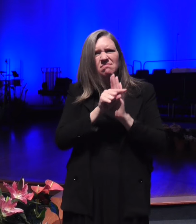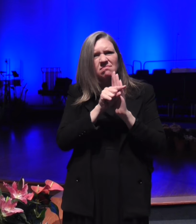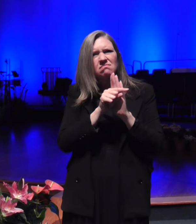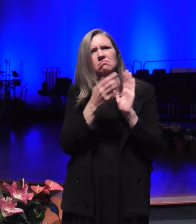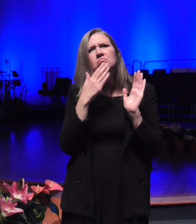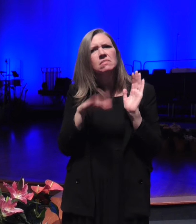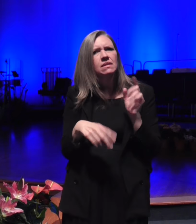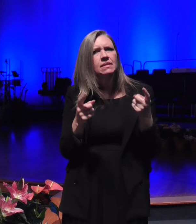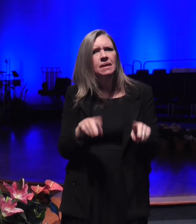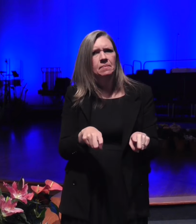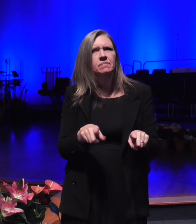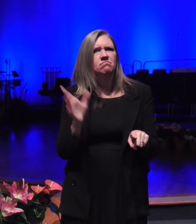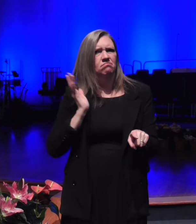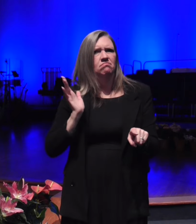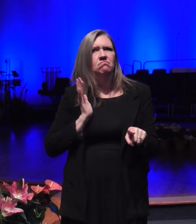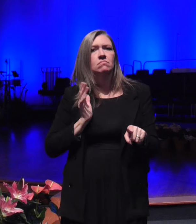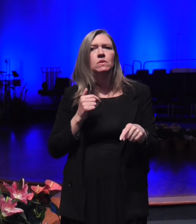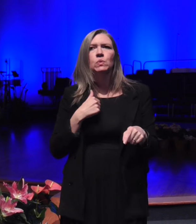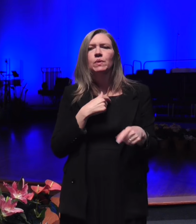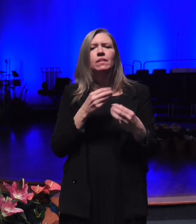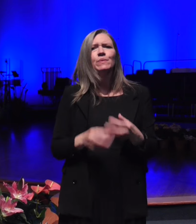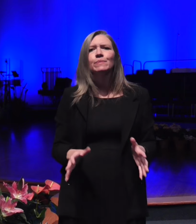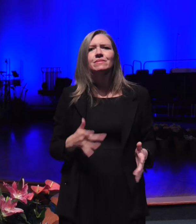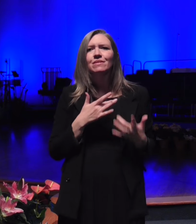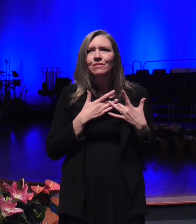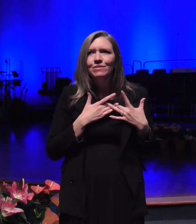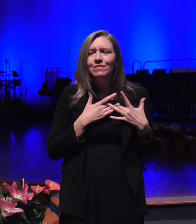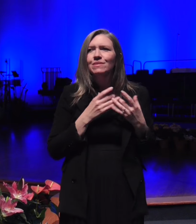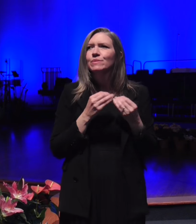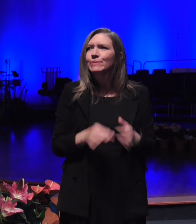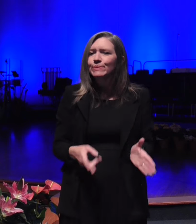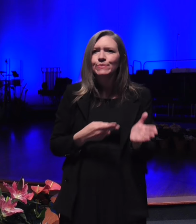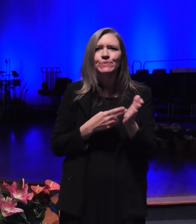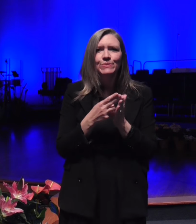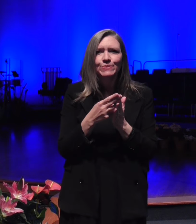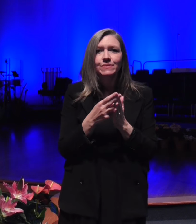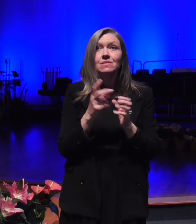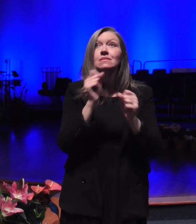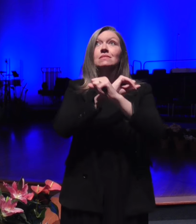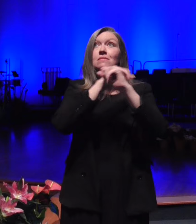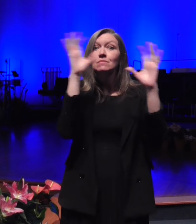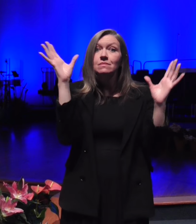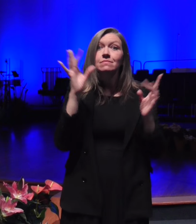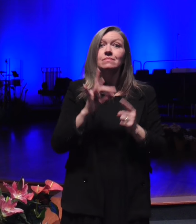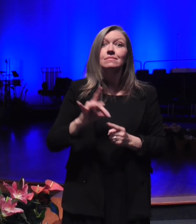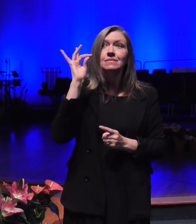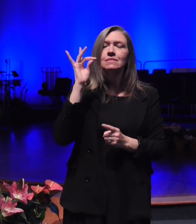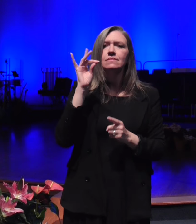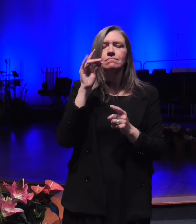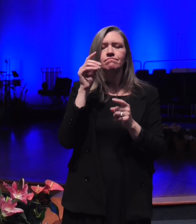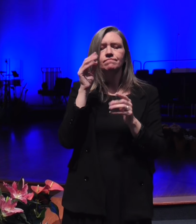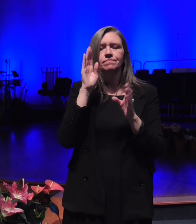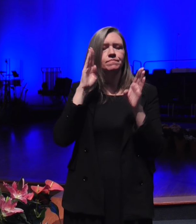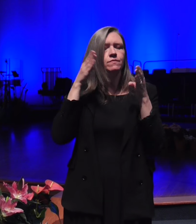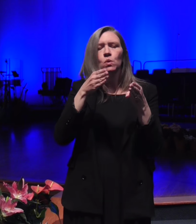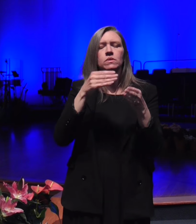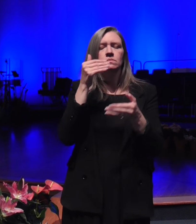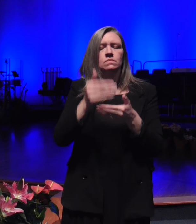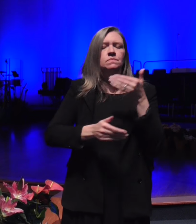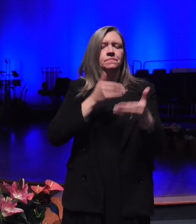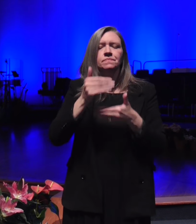us, we lose our heart, we lose our truth. Spiritual vision is staying focused on getting to that other side of